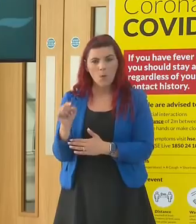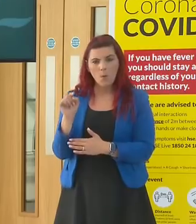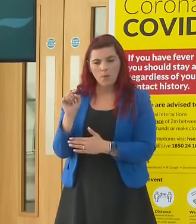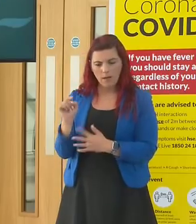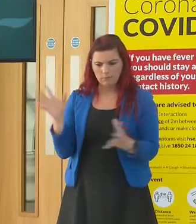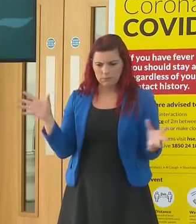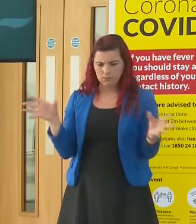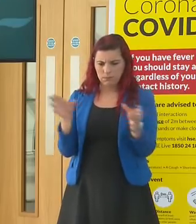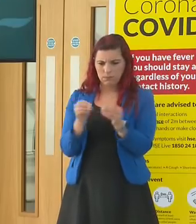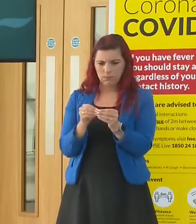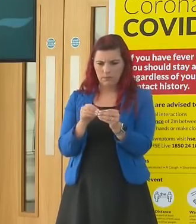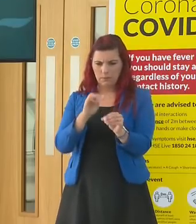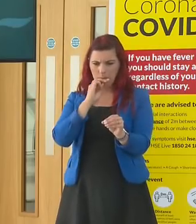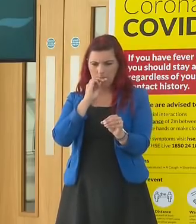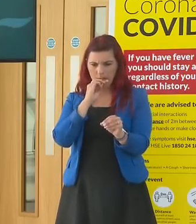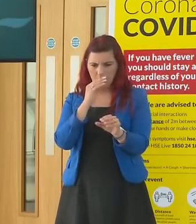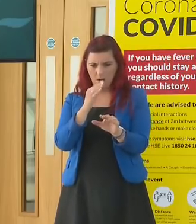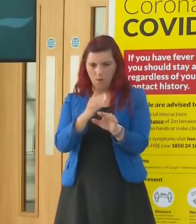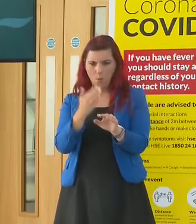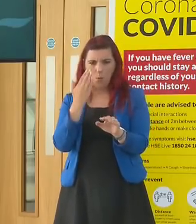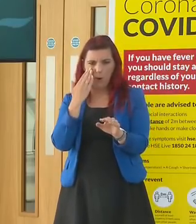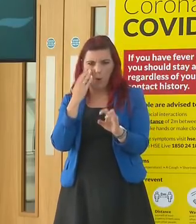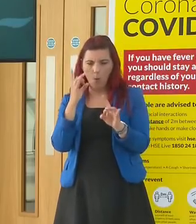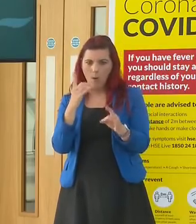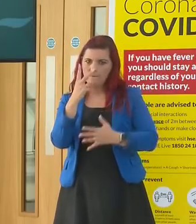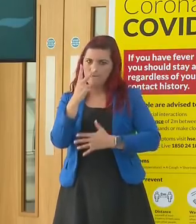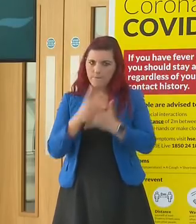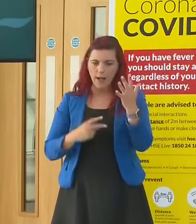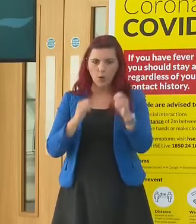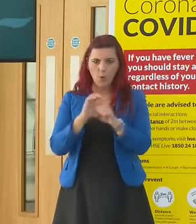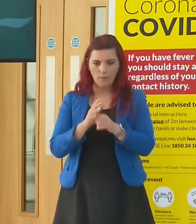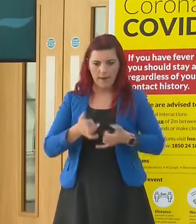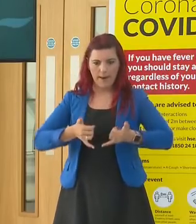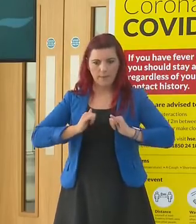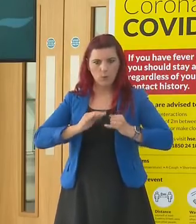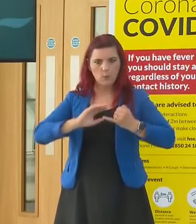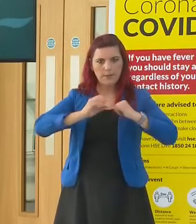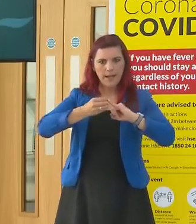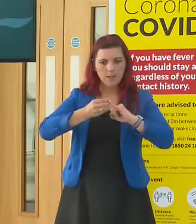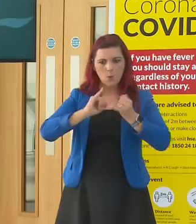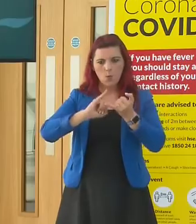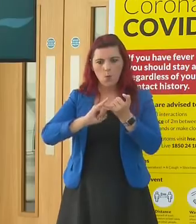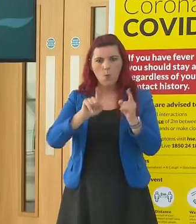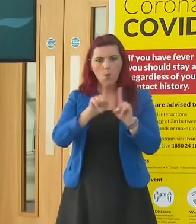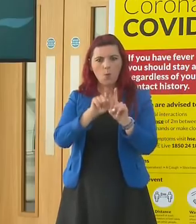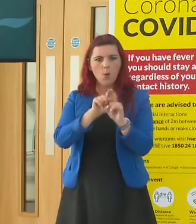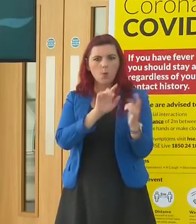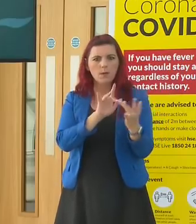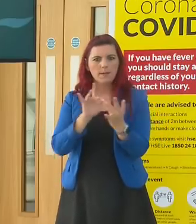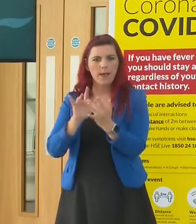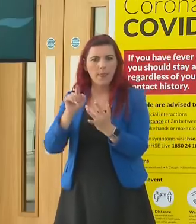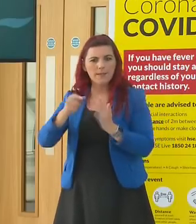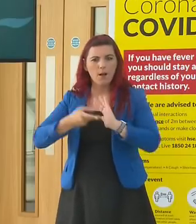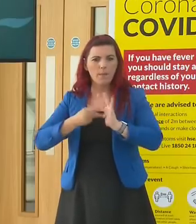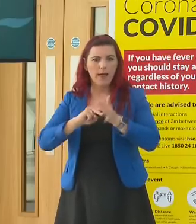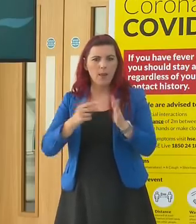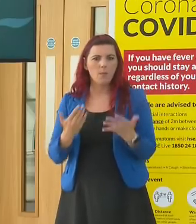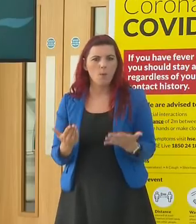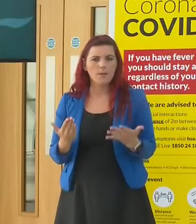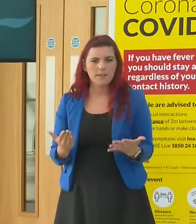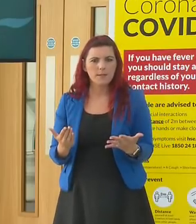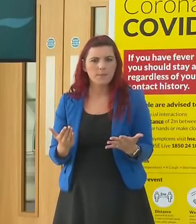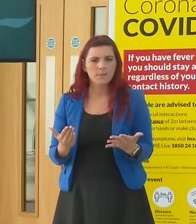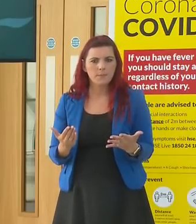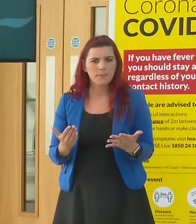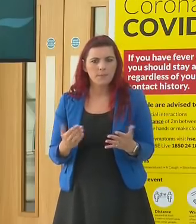indeed provides a very early indication of the value of our whole raison d'etre of contact testing and